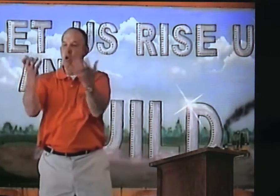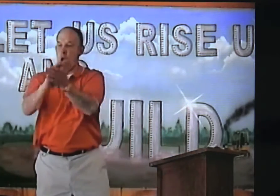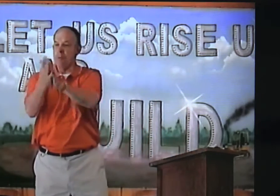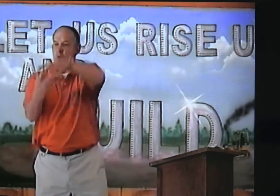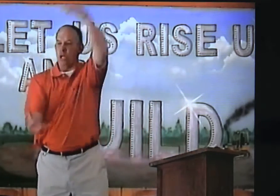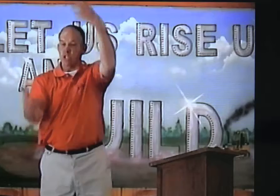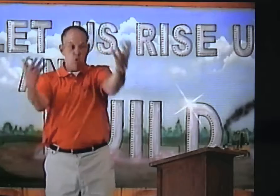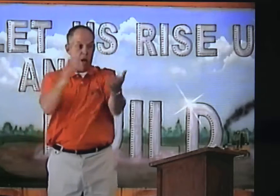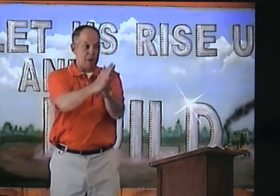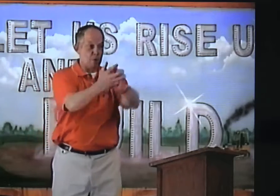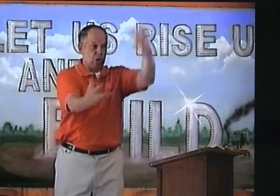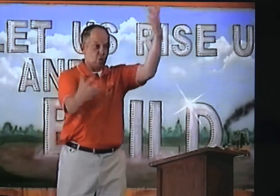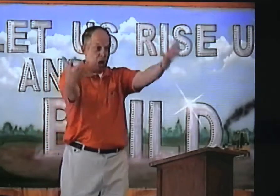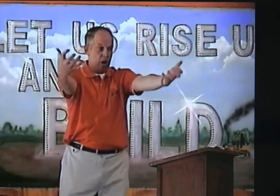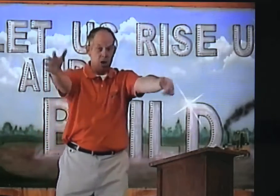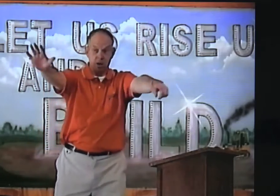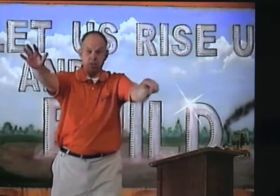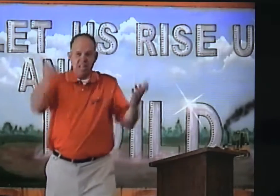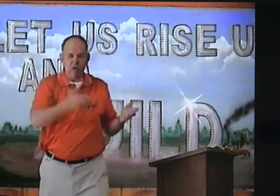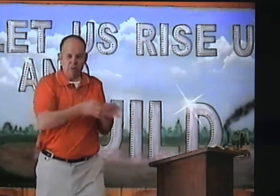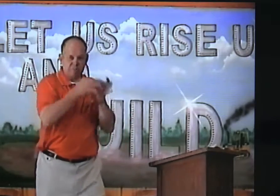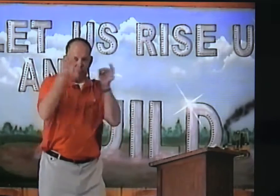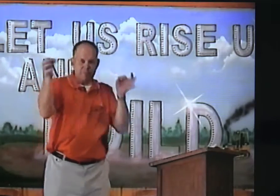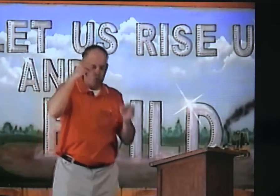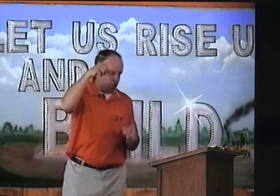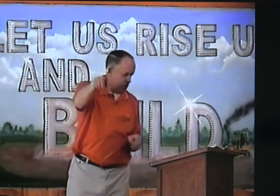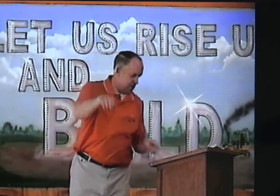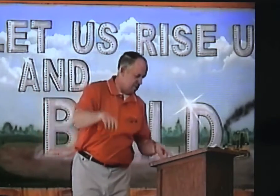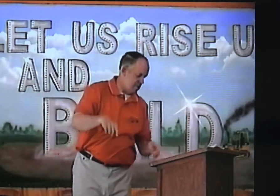How many want to become rich? How many want to become rich?